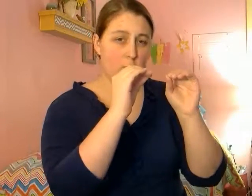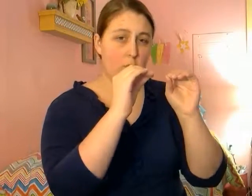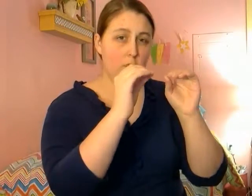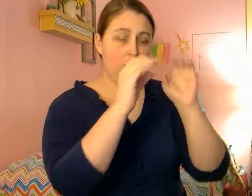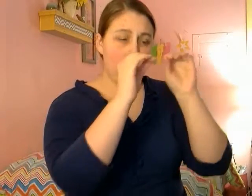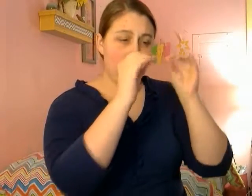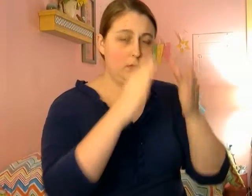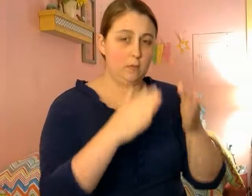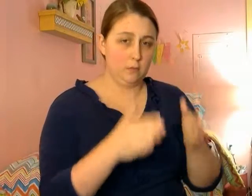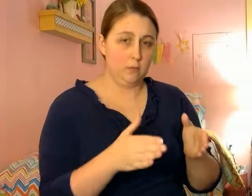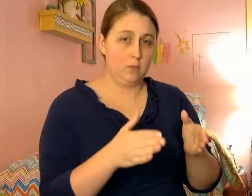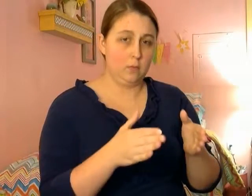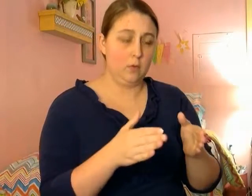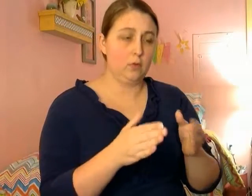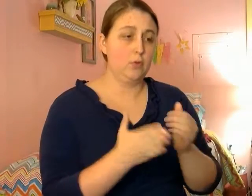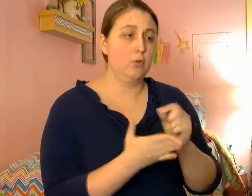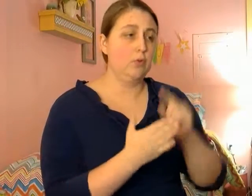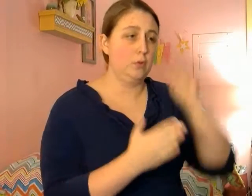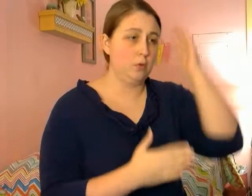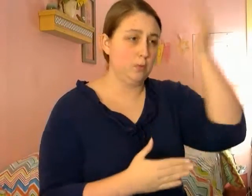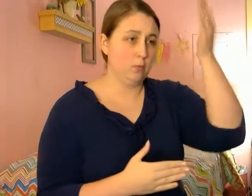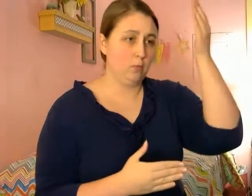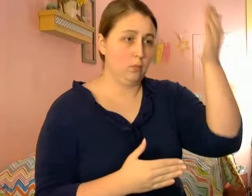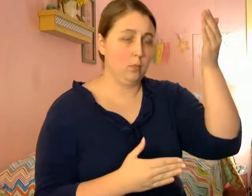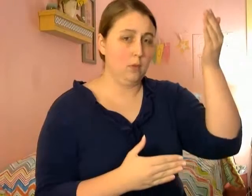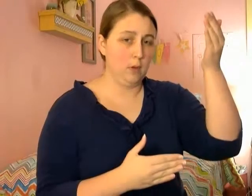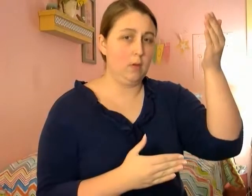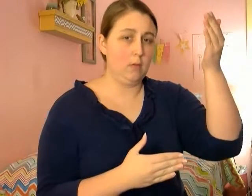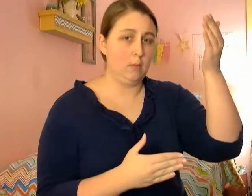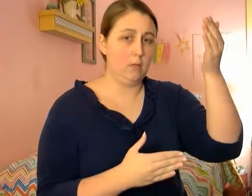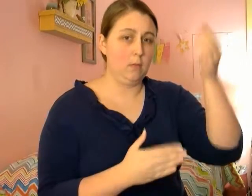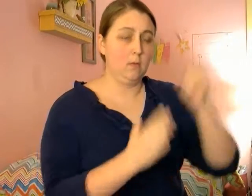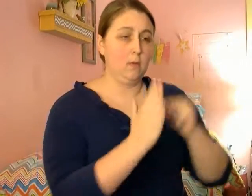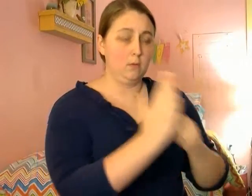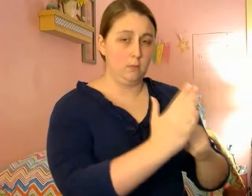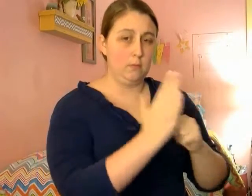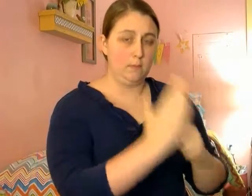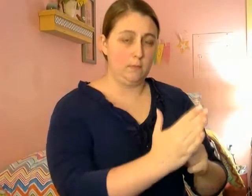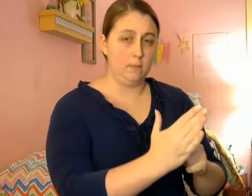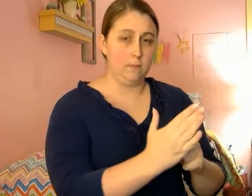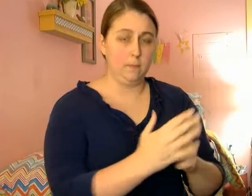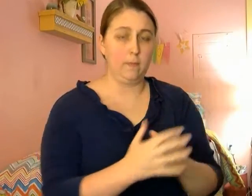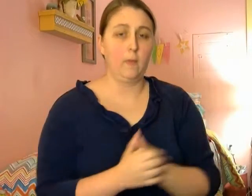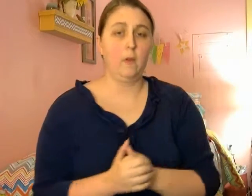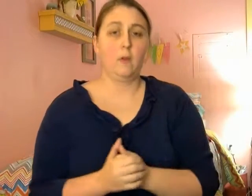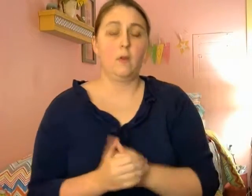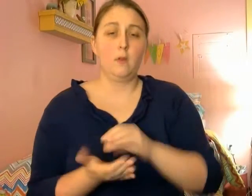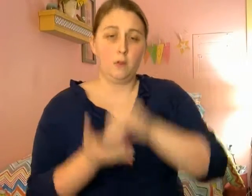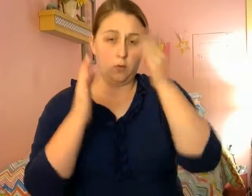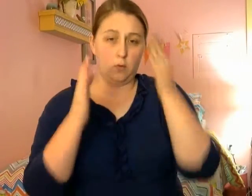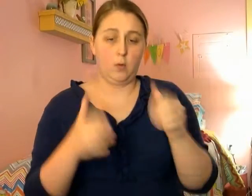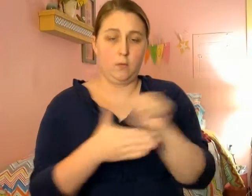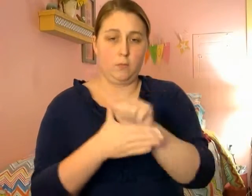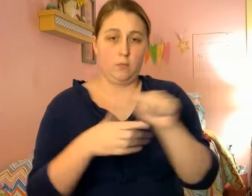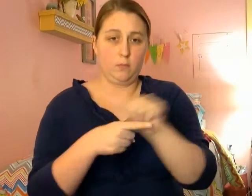present the information and then we give the students a chance to practice and repeat. But I like to add a 3rd